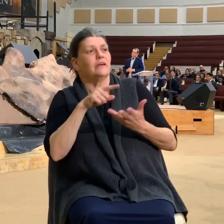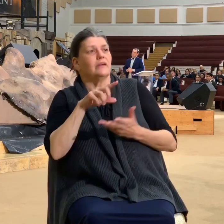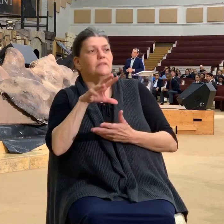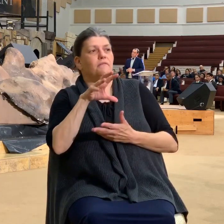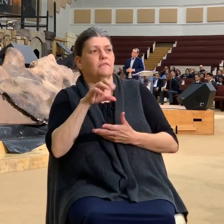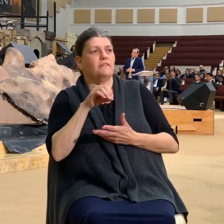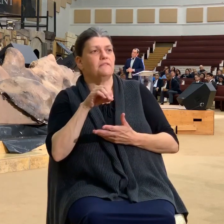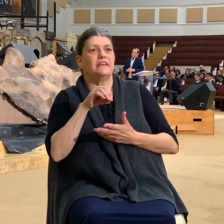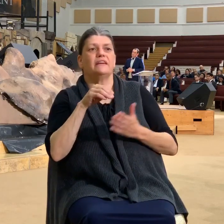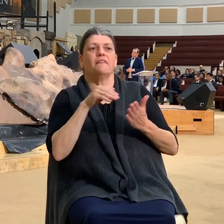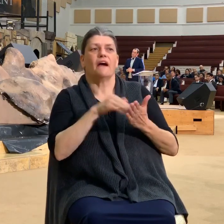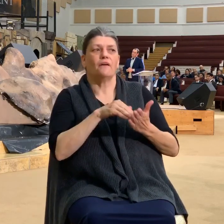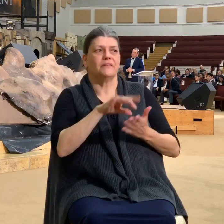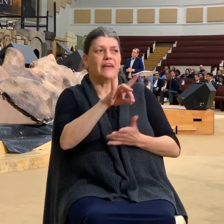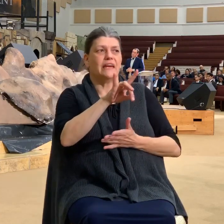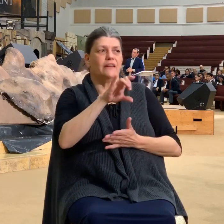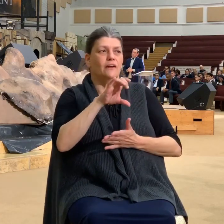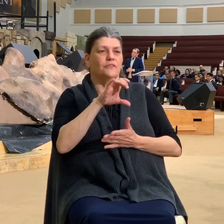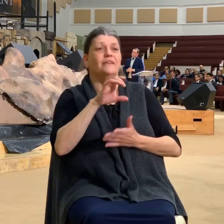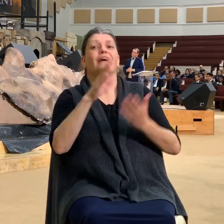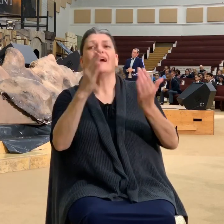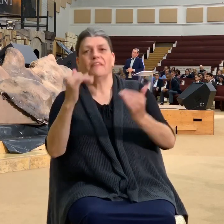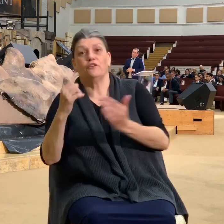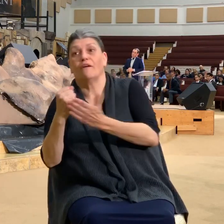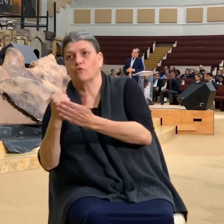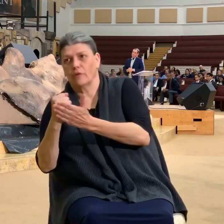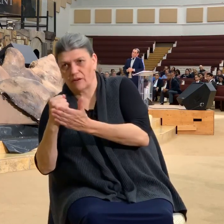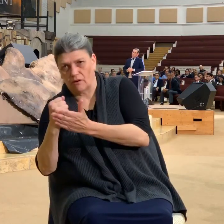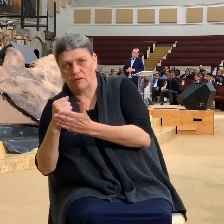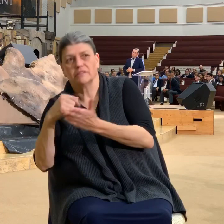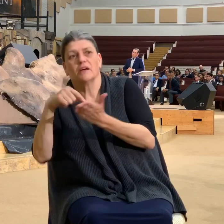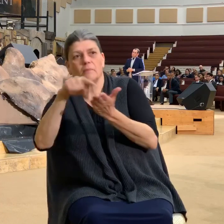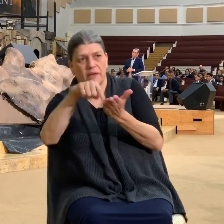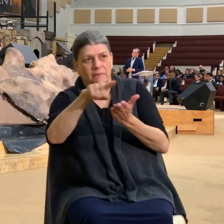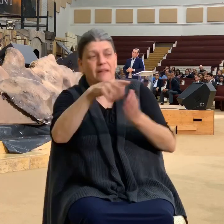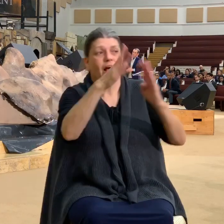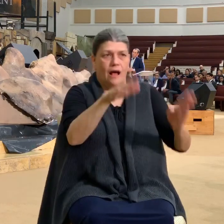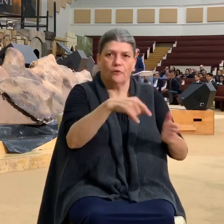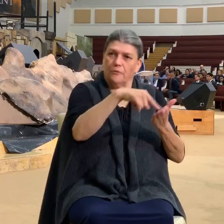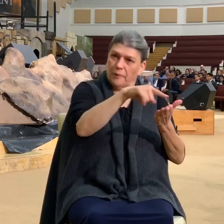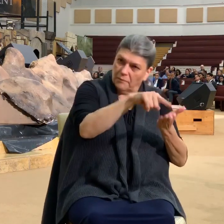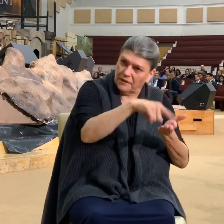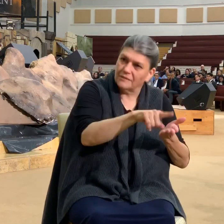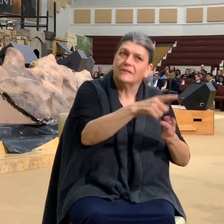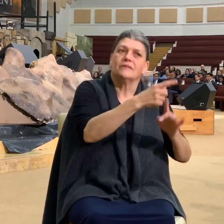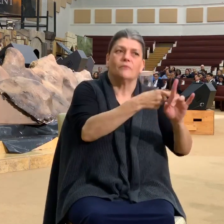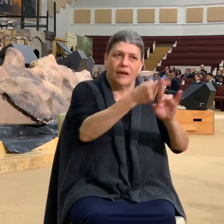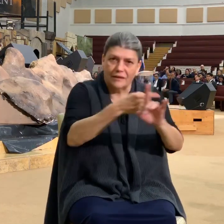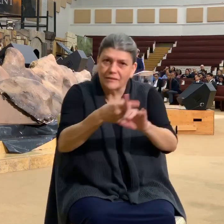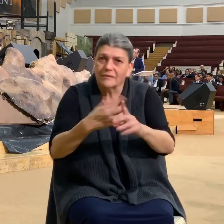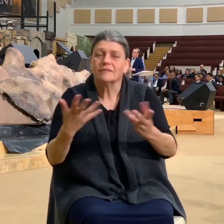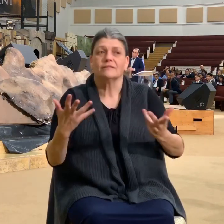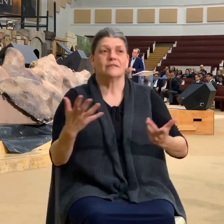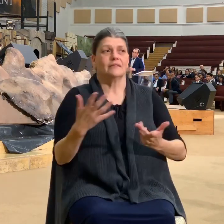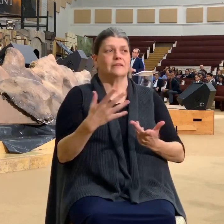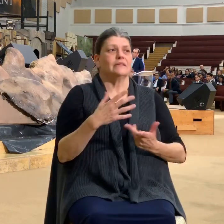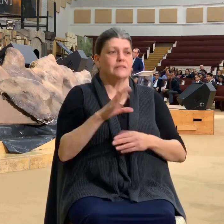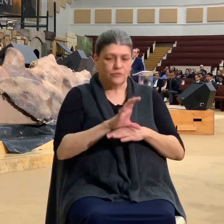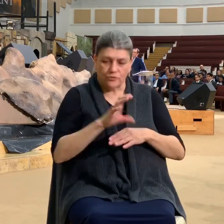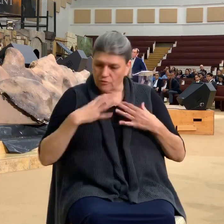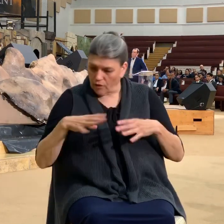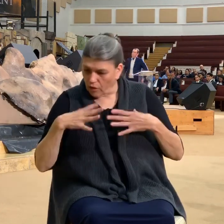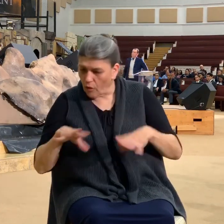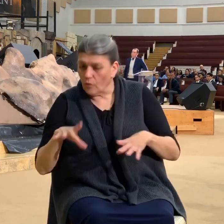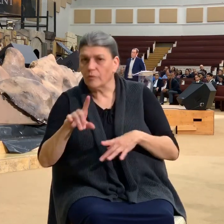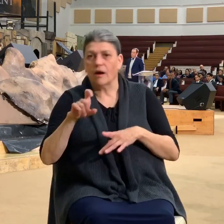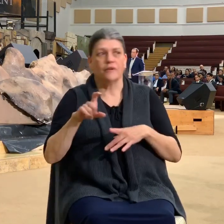$50,800. But then you got some credit cards, so that's $1,000. You got a house payment of $2,500, house insurance $300, clothes